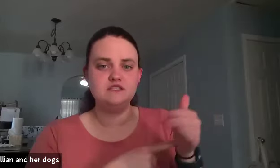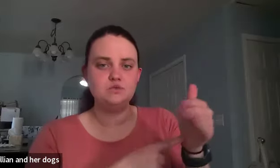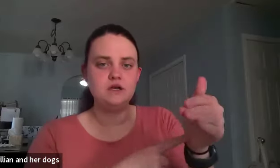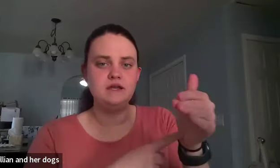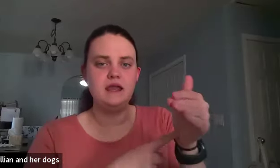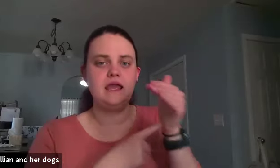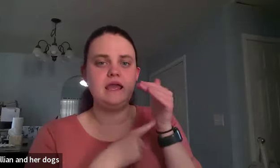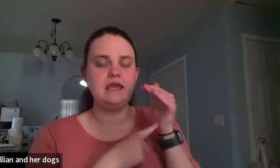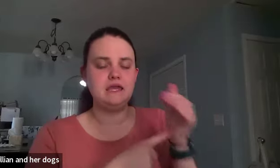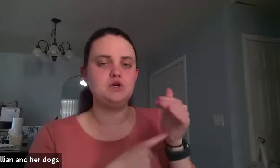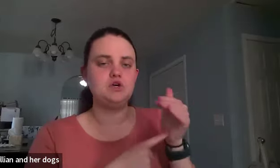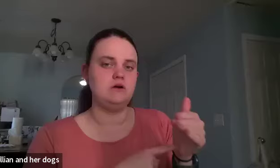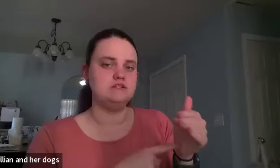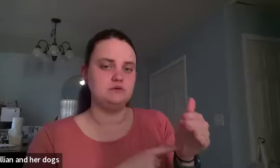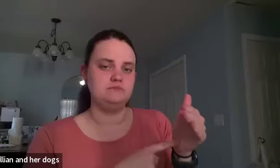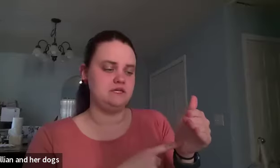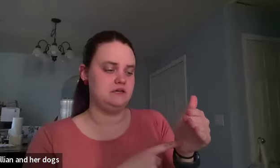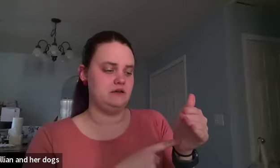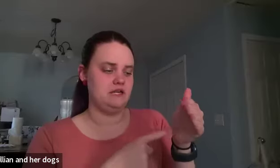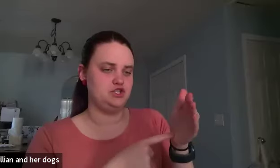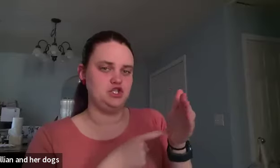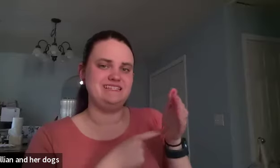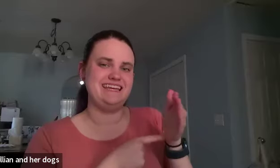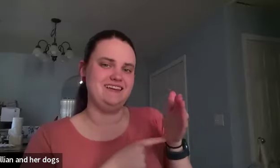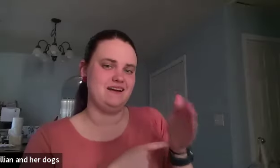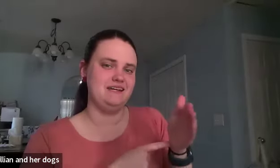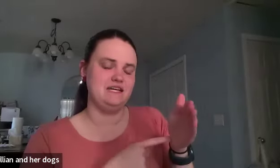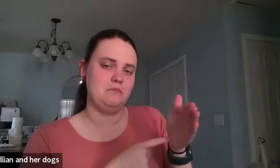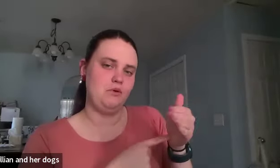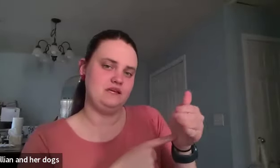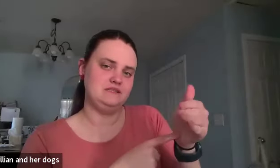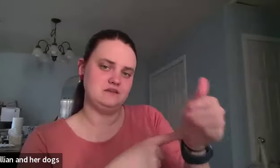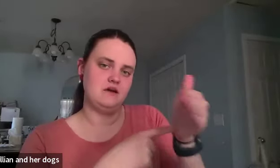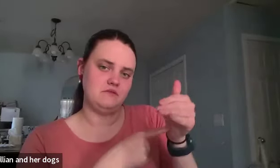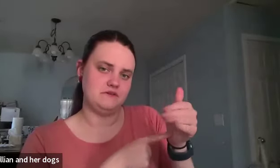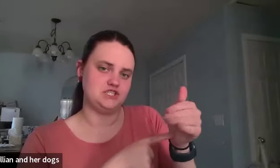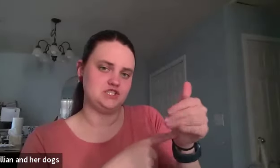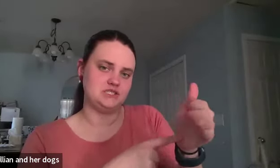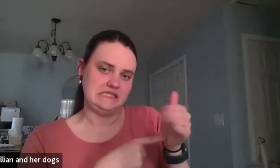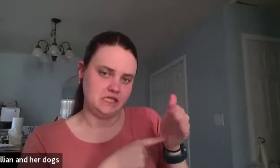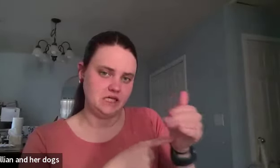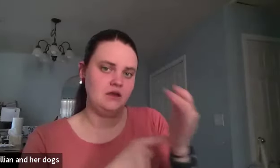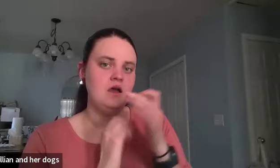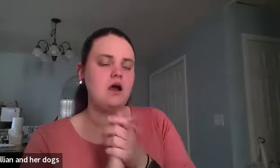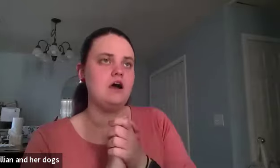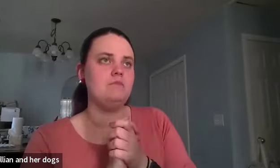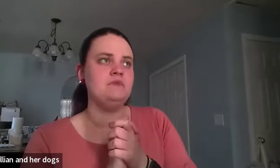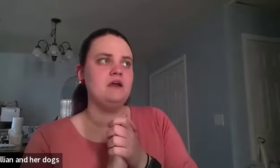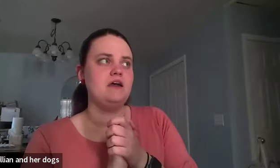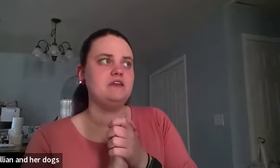this one, it could also be, it is just a guiding point of the fish leading. I think